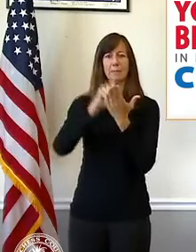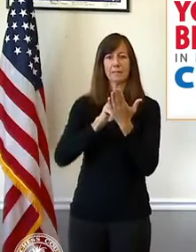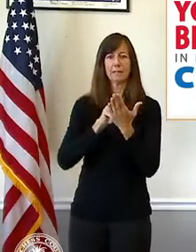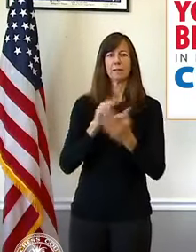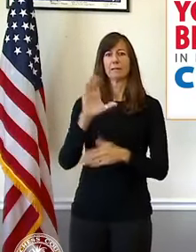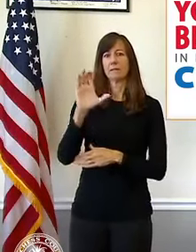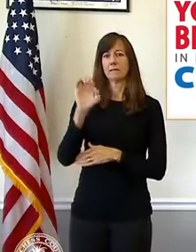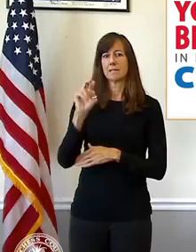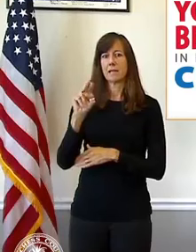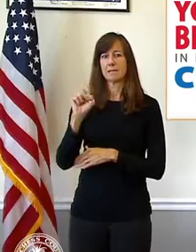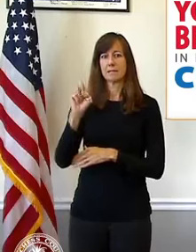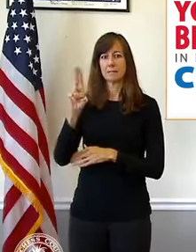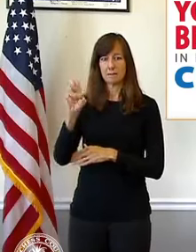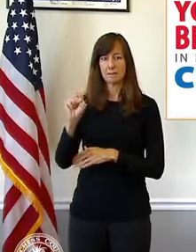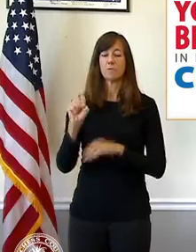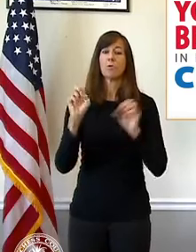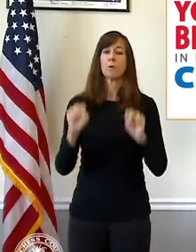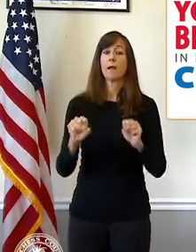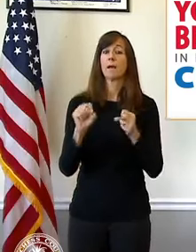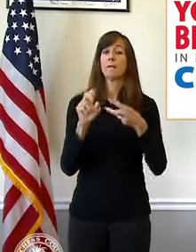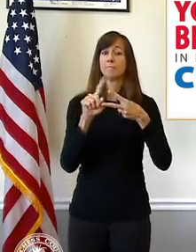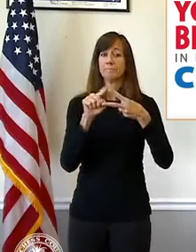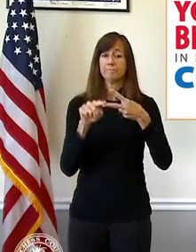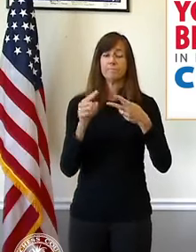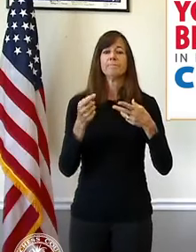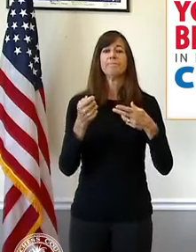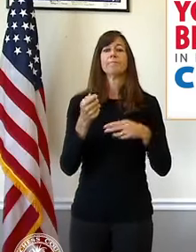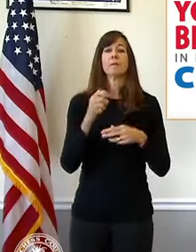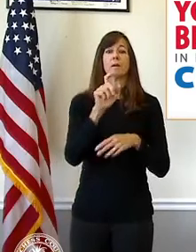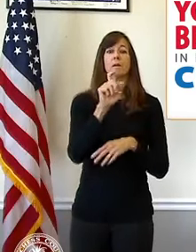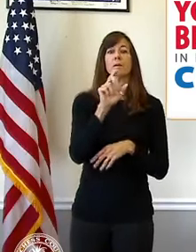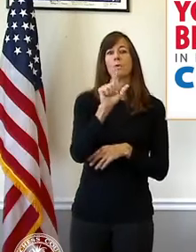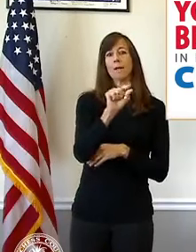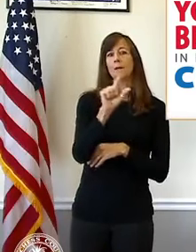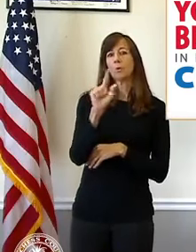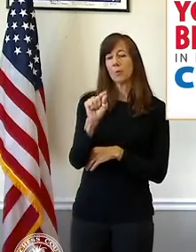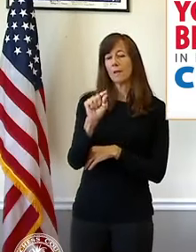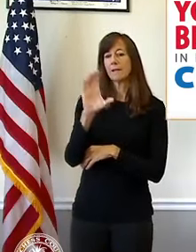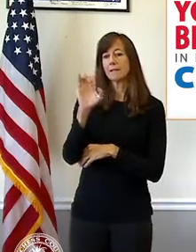happen immediately. You can go to 2020census.gov,